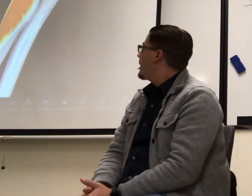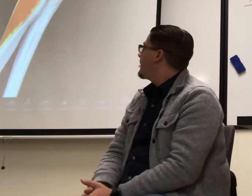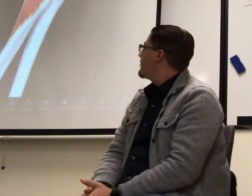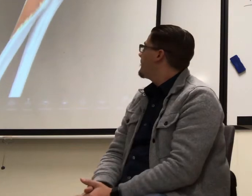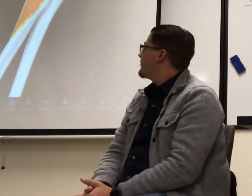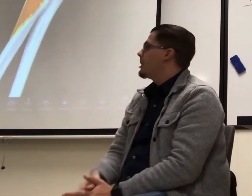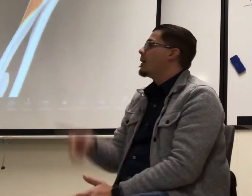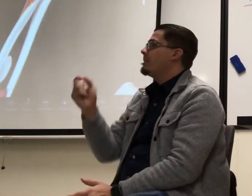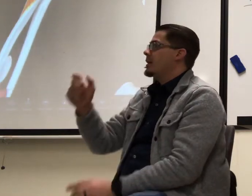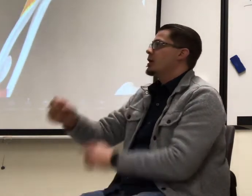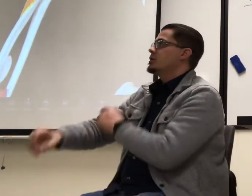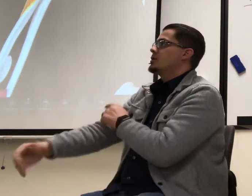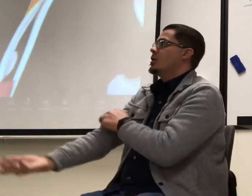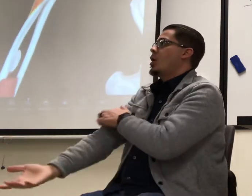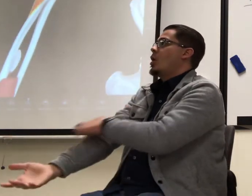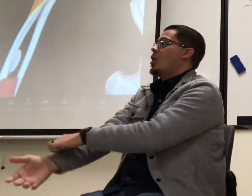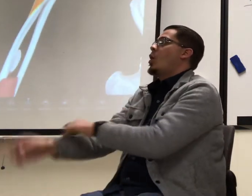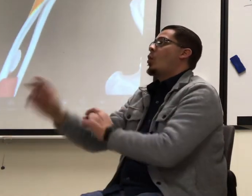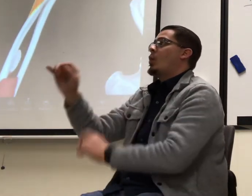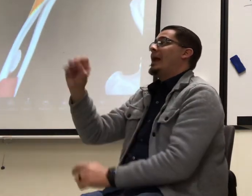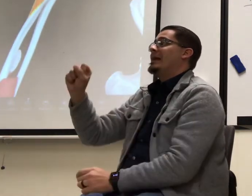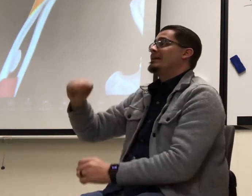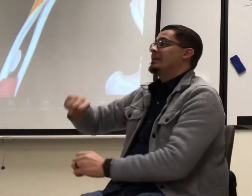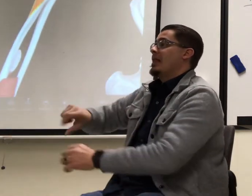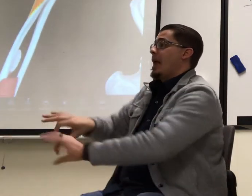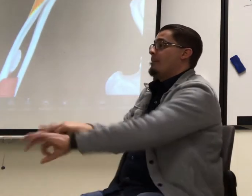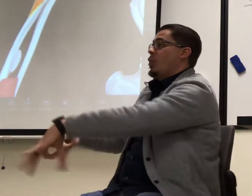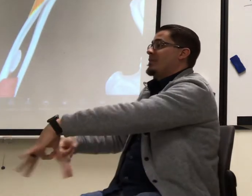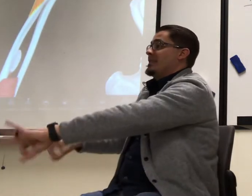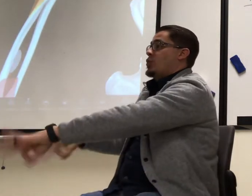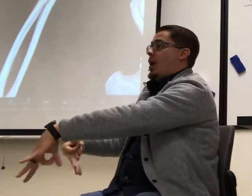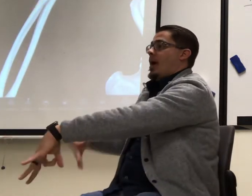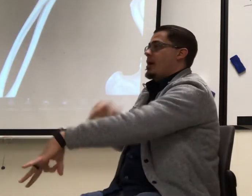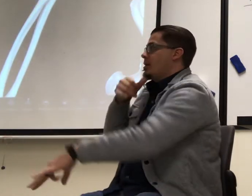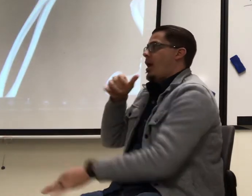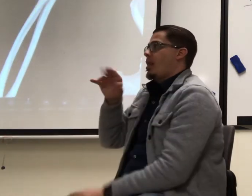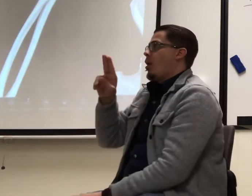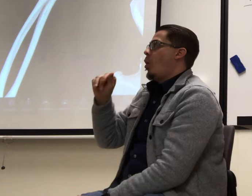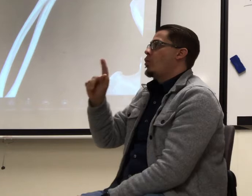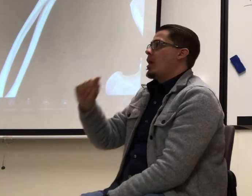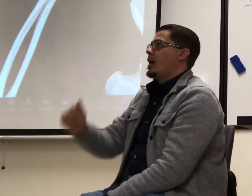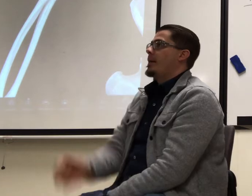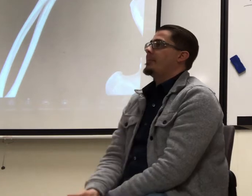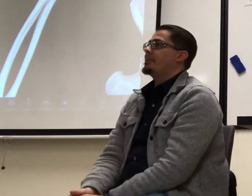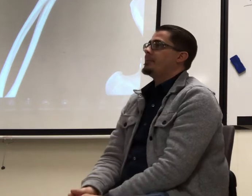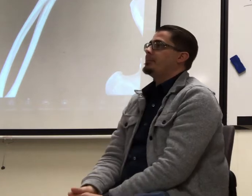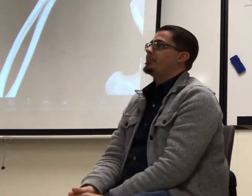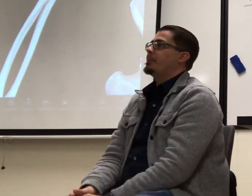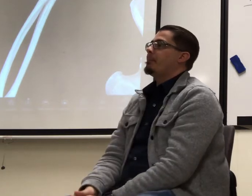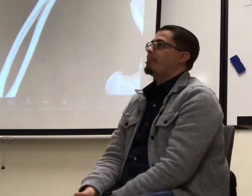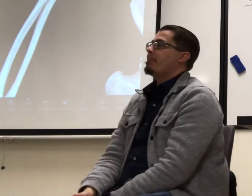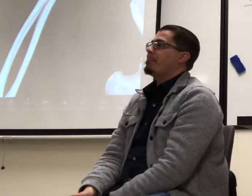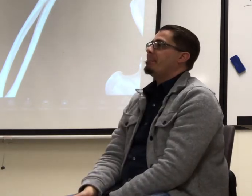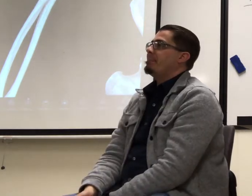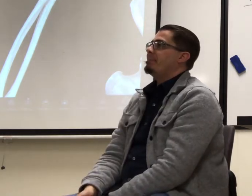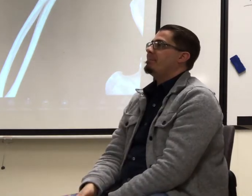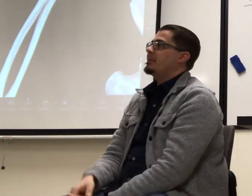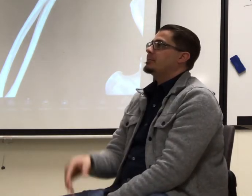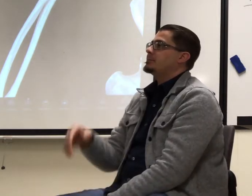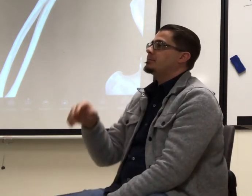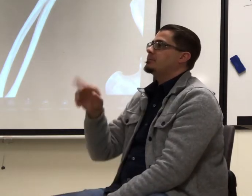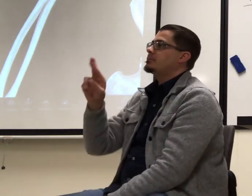Because it's the radius that moves, not the ulna. Alright, so know that. So we got head of radius, got the